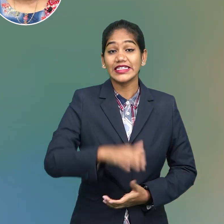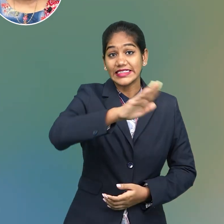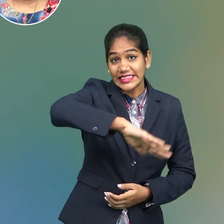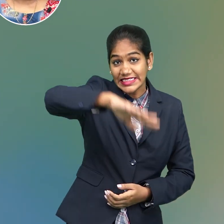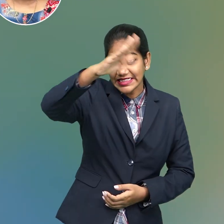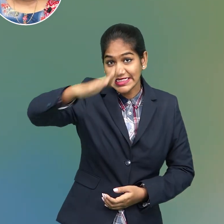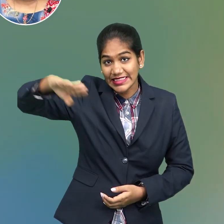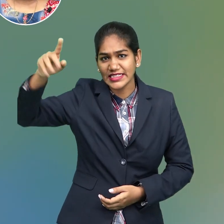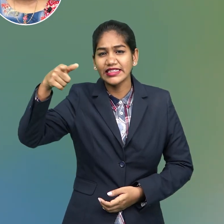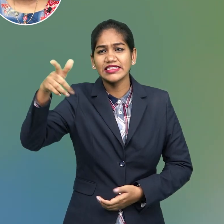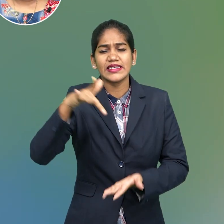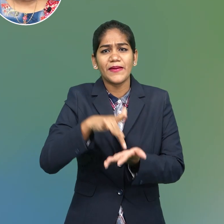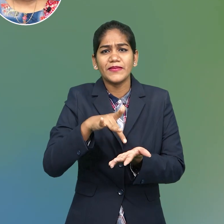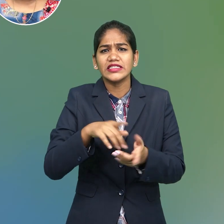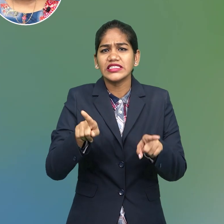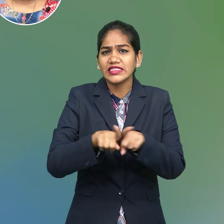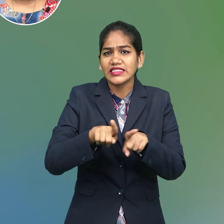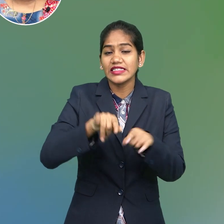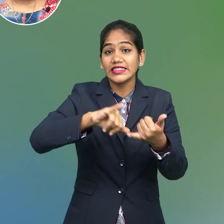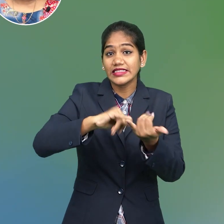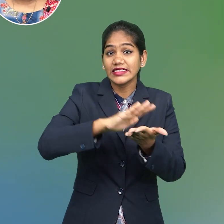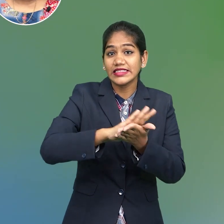Hill stations like Simla,